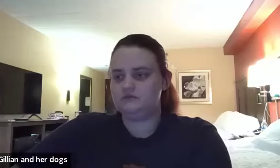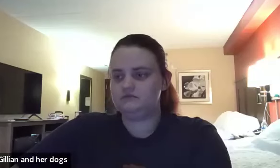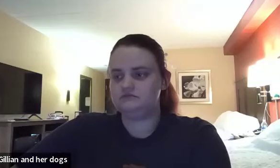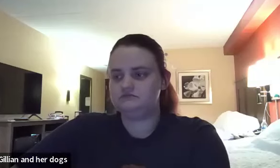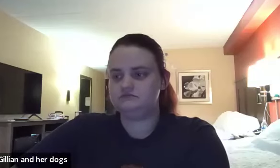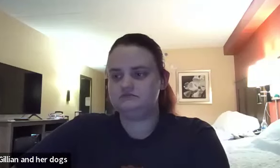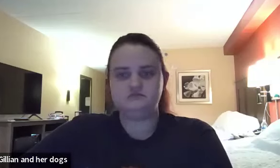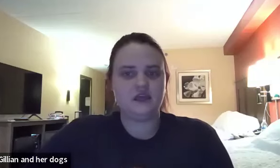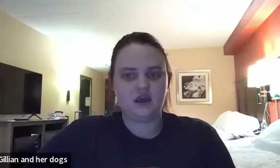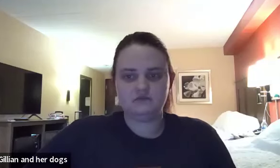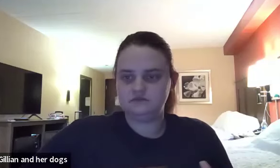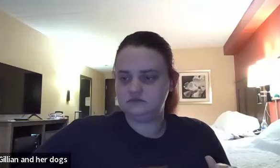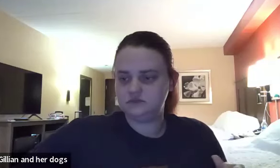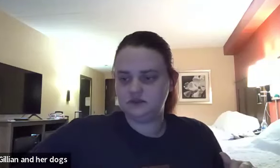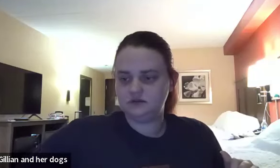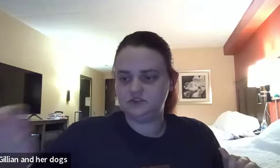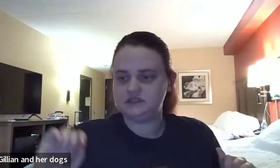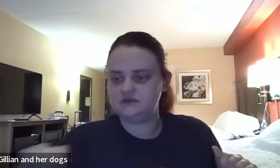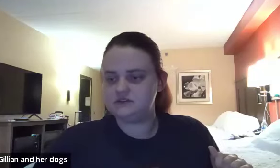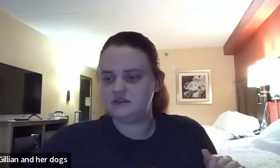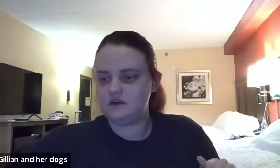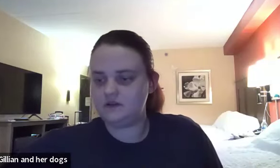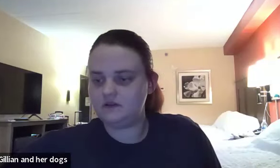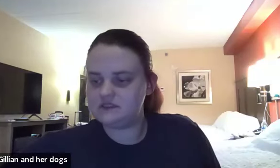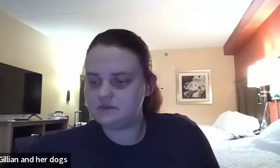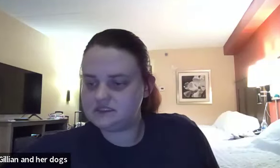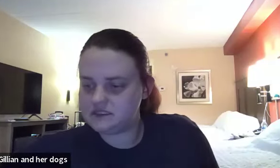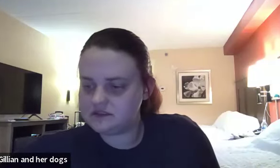um, yeah. Trying to see if there's anything on the list that we didn't